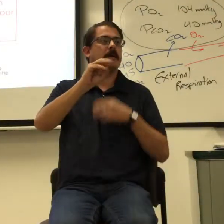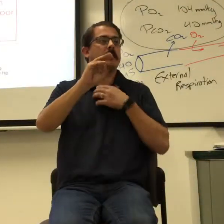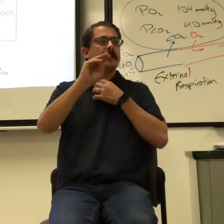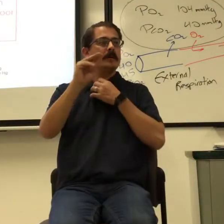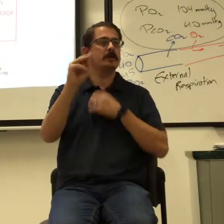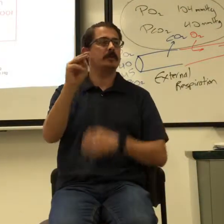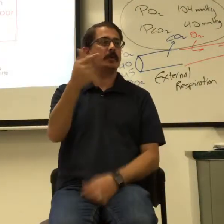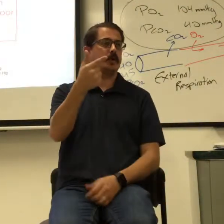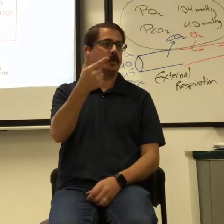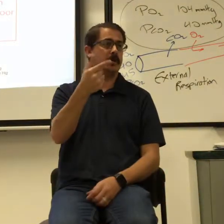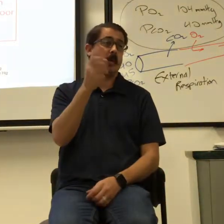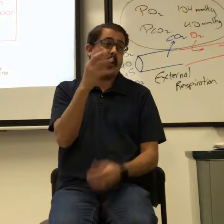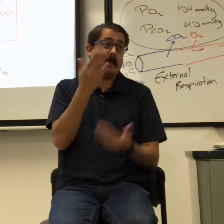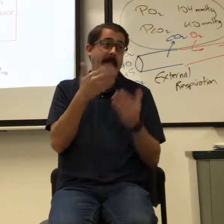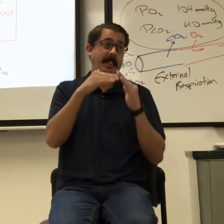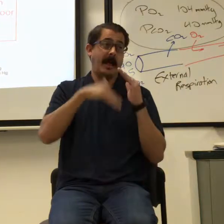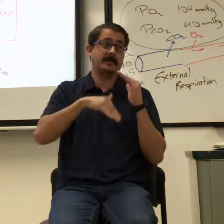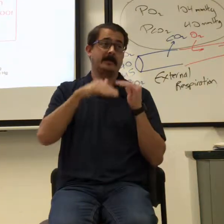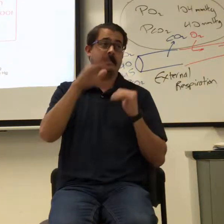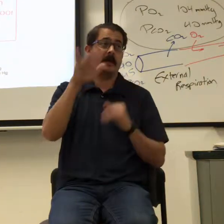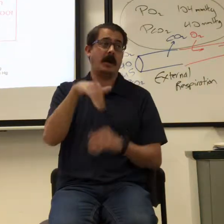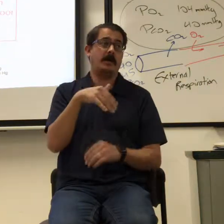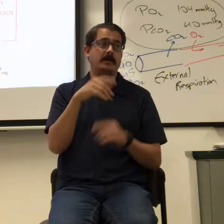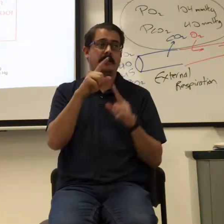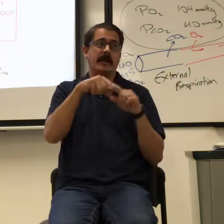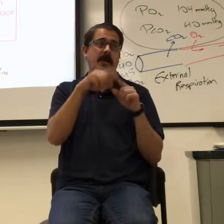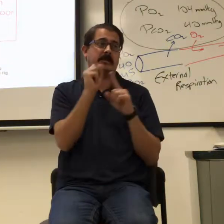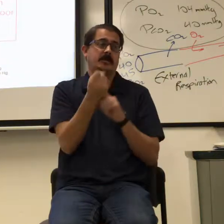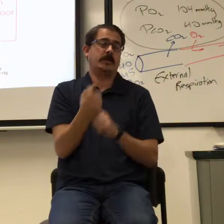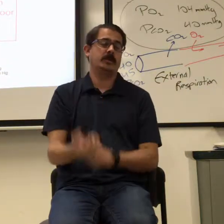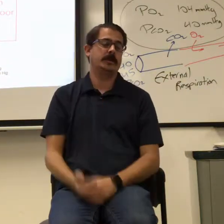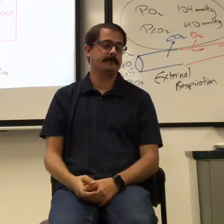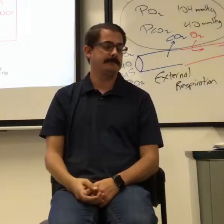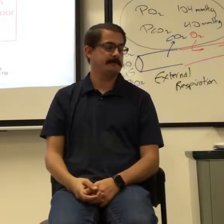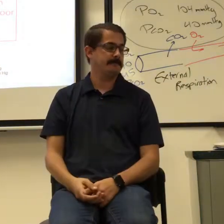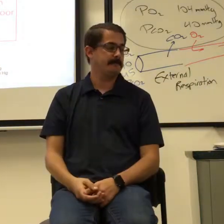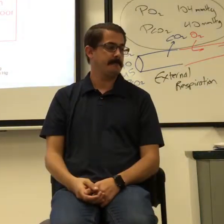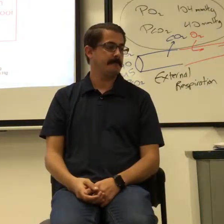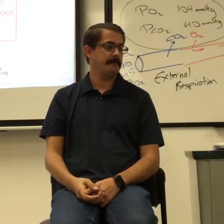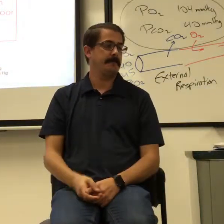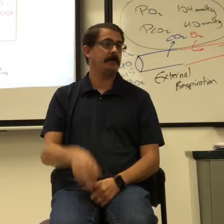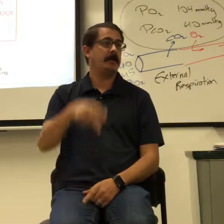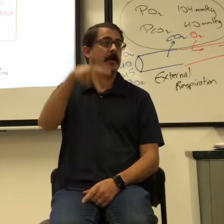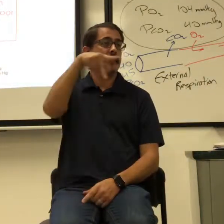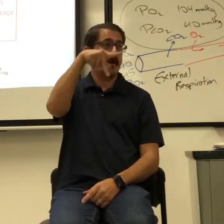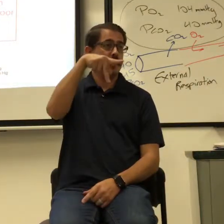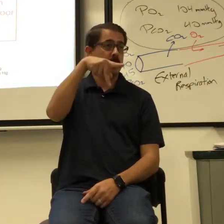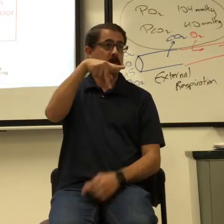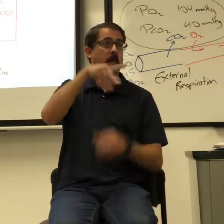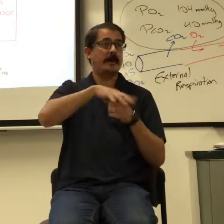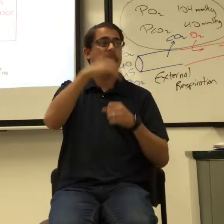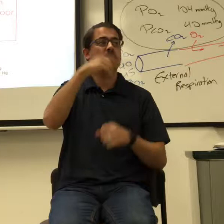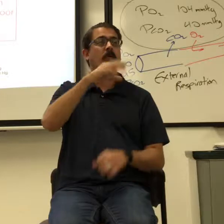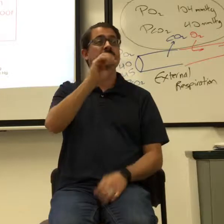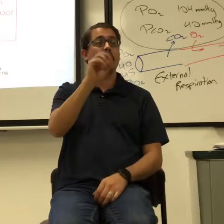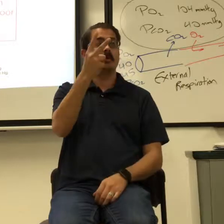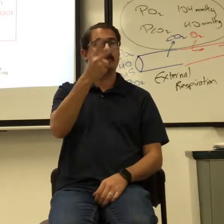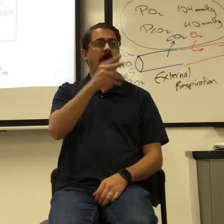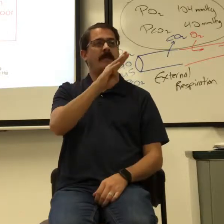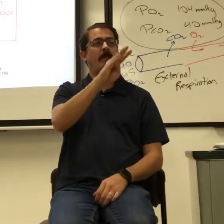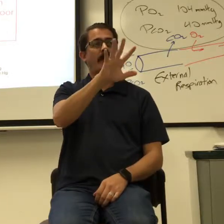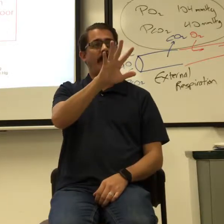millimeters of mercury, or less than that, depending on the conditions. Maybe the partial pressure of CO2 is